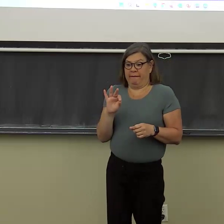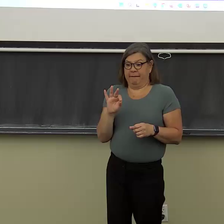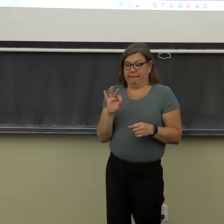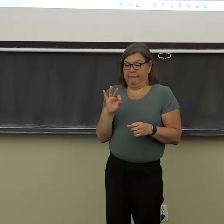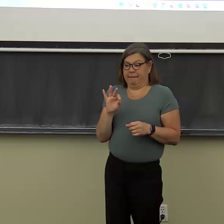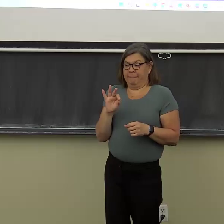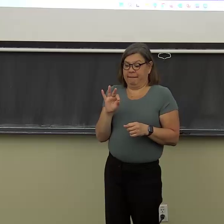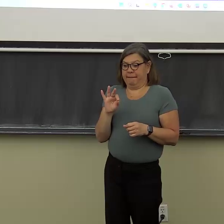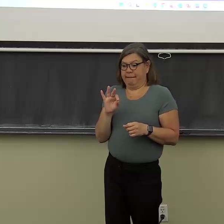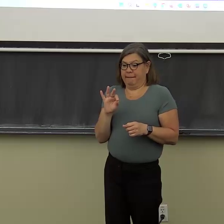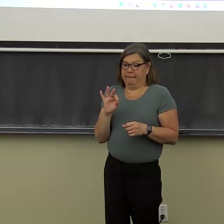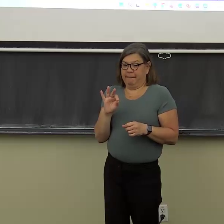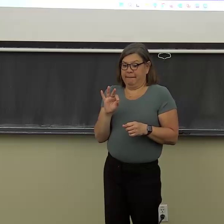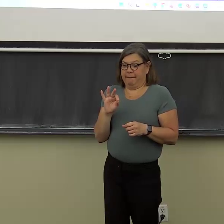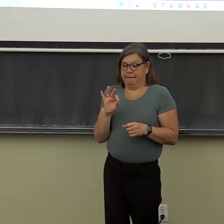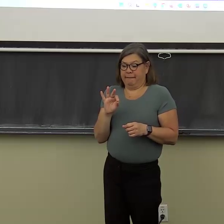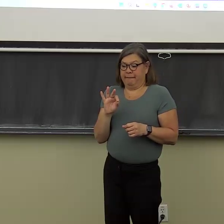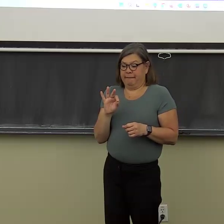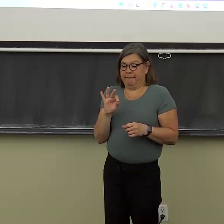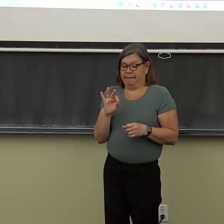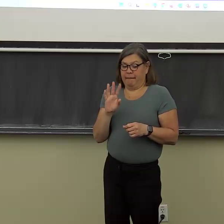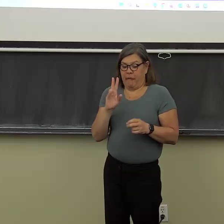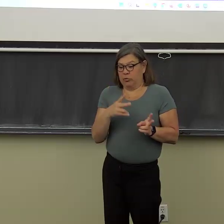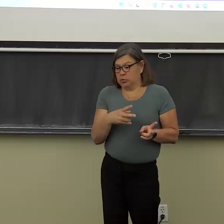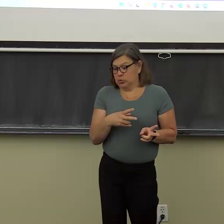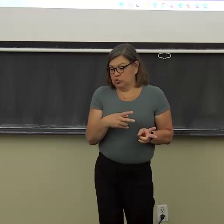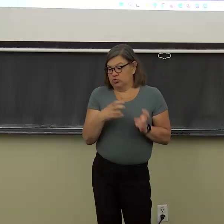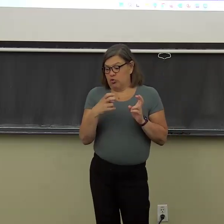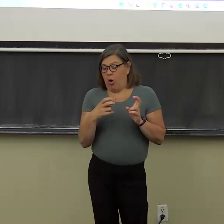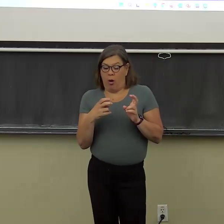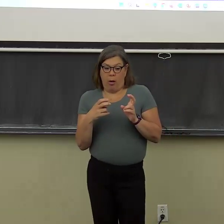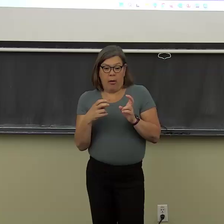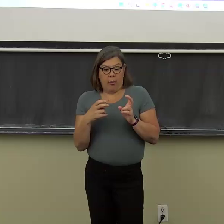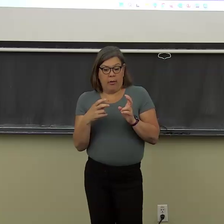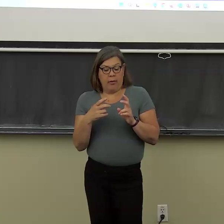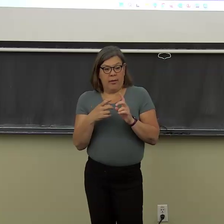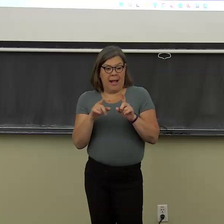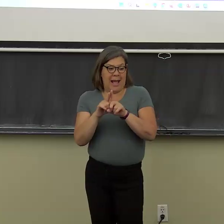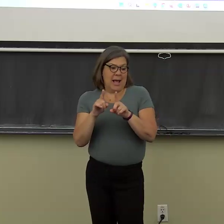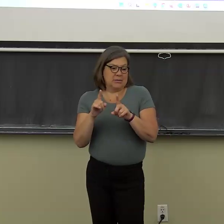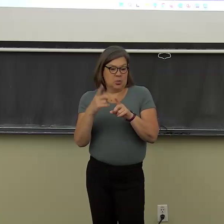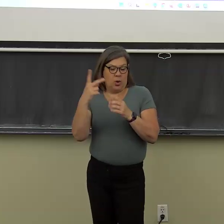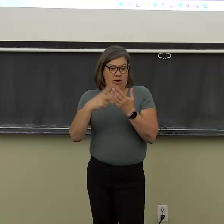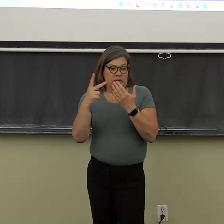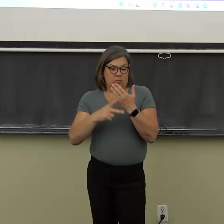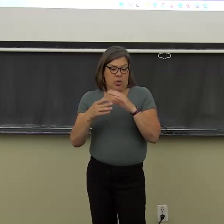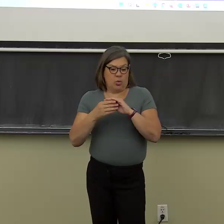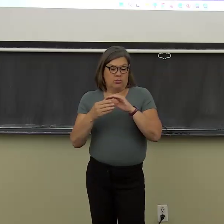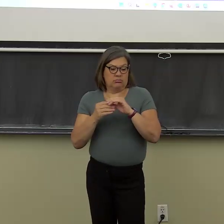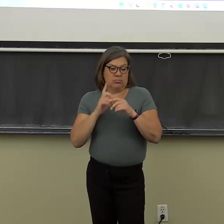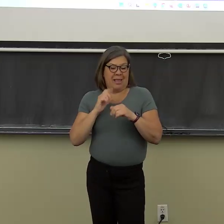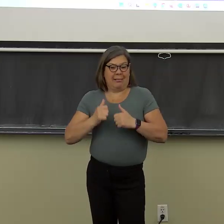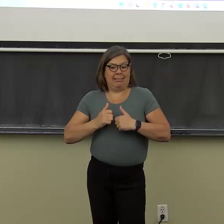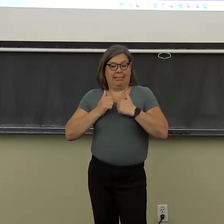to draw upon their, as stated, or one of the speakers in the foreground stated, the lived